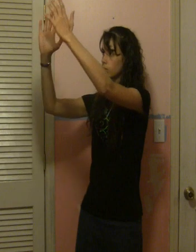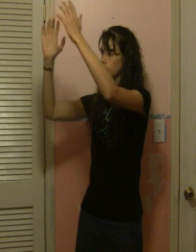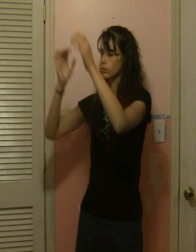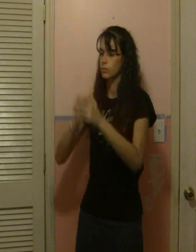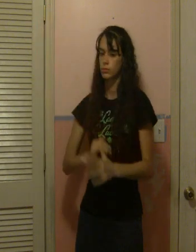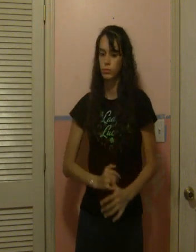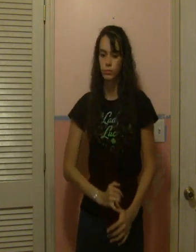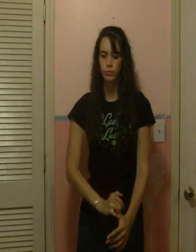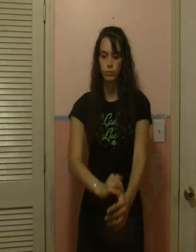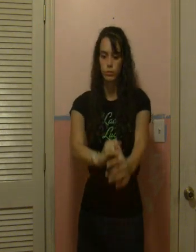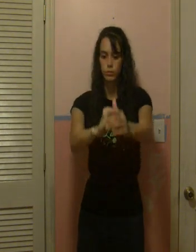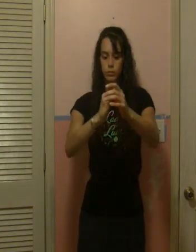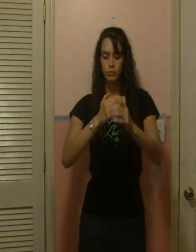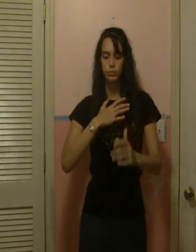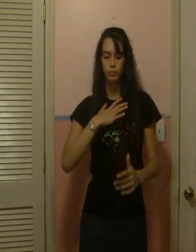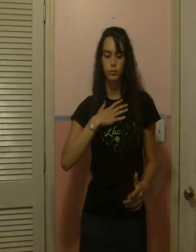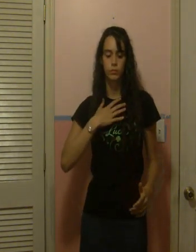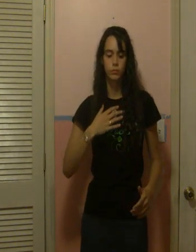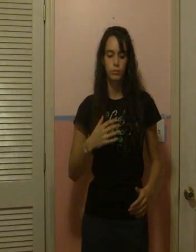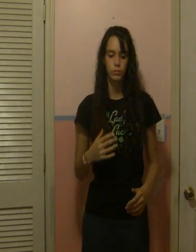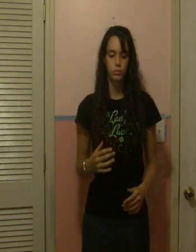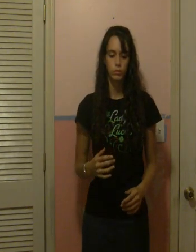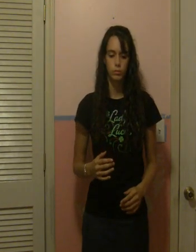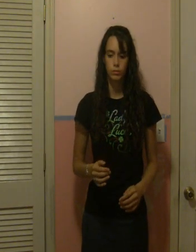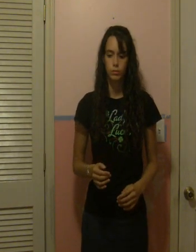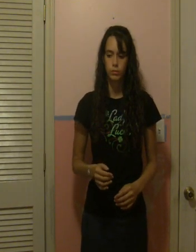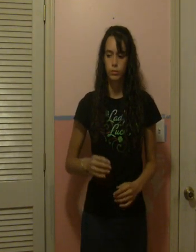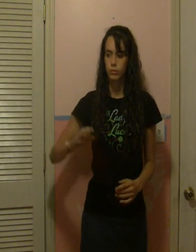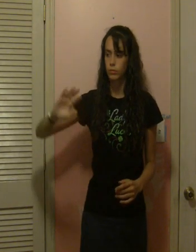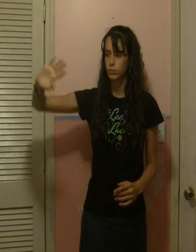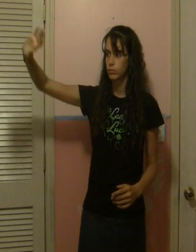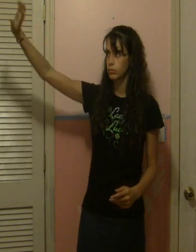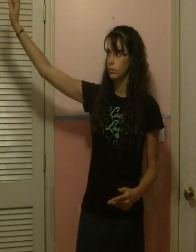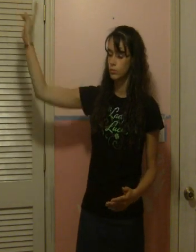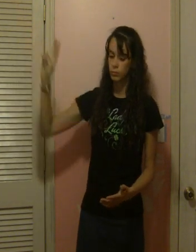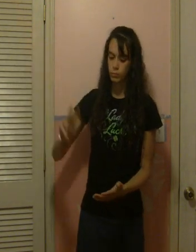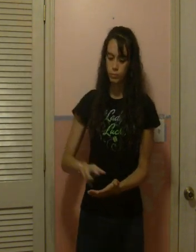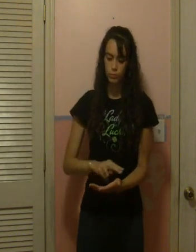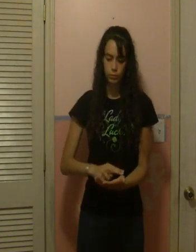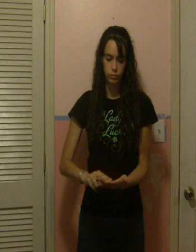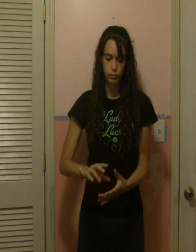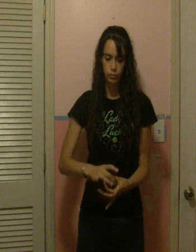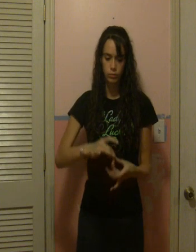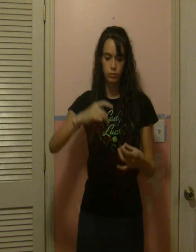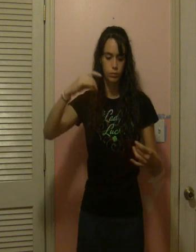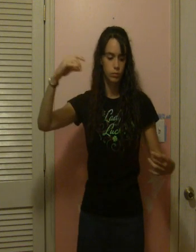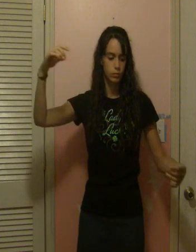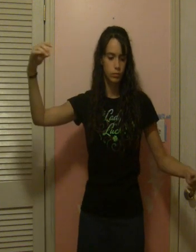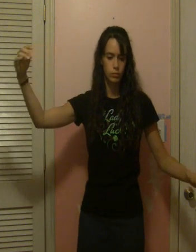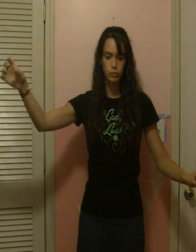Guiding me by Your Holy Spirit